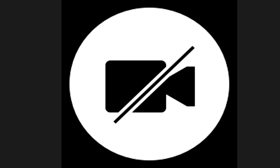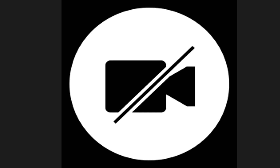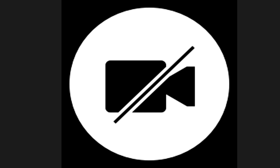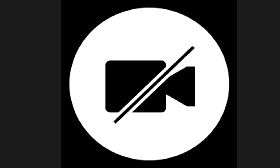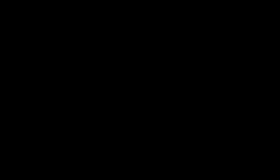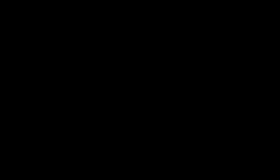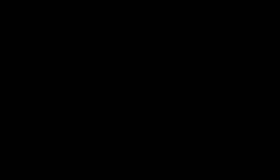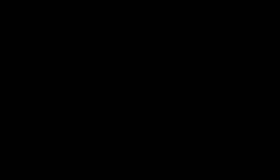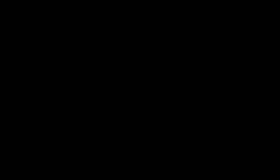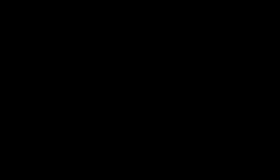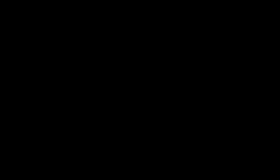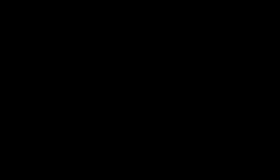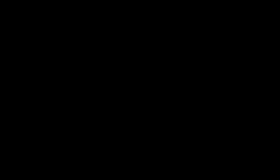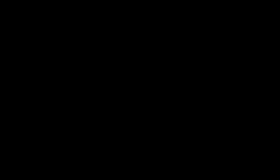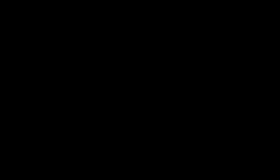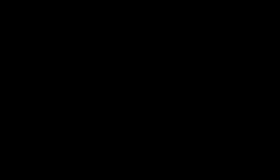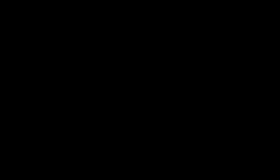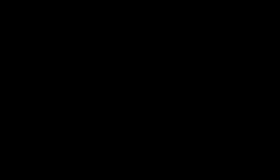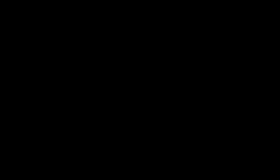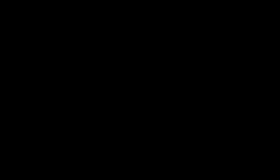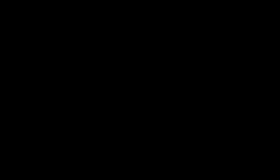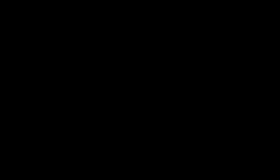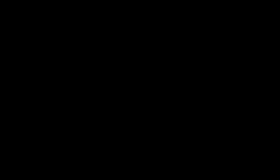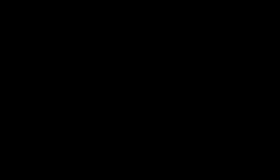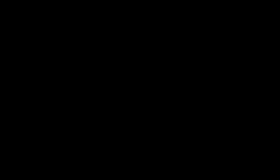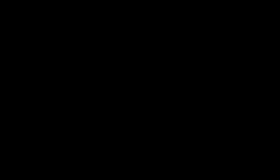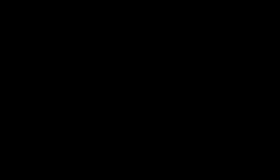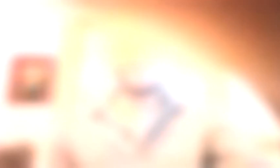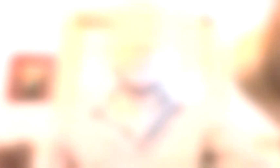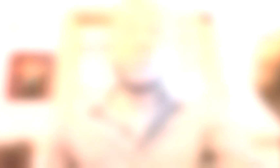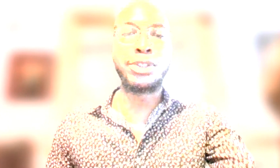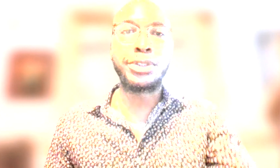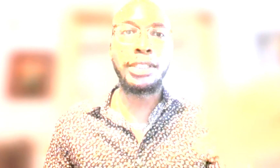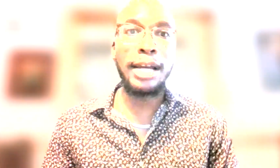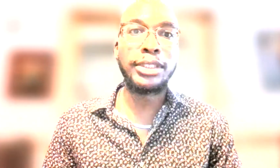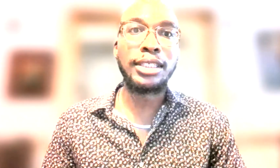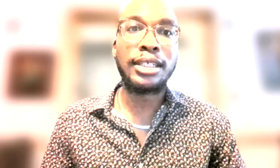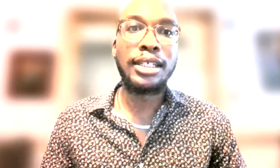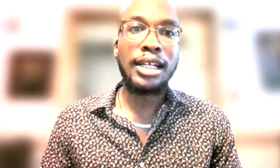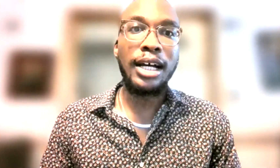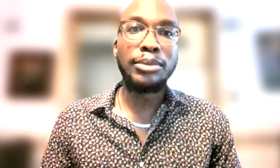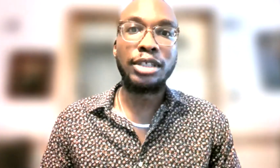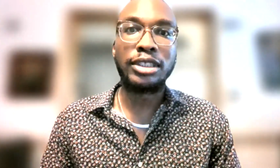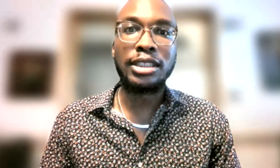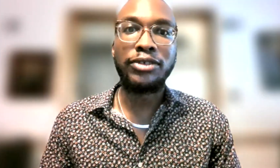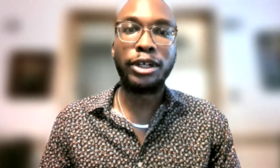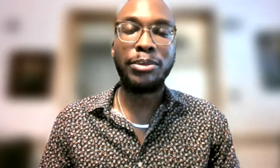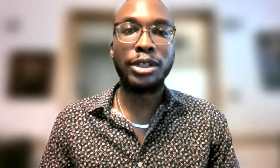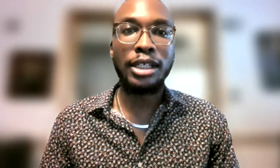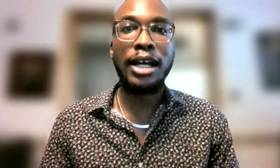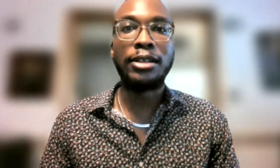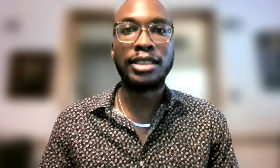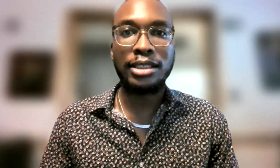also to that last point, it's also requesting that Congress allocate funding for culturally competent services